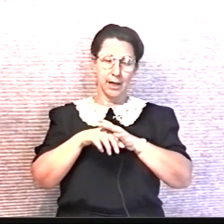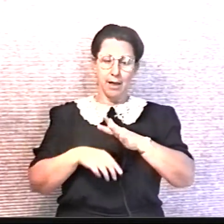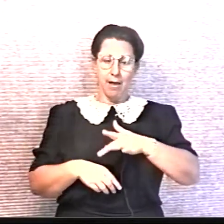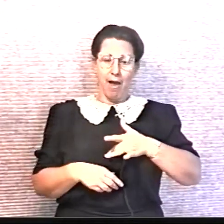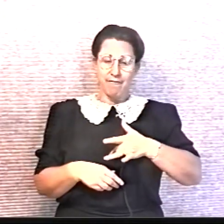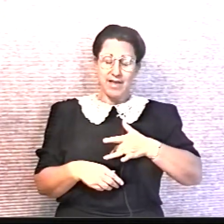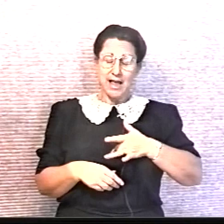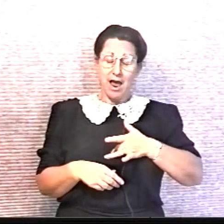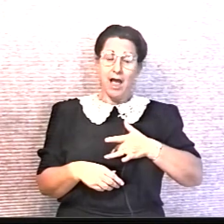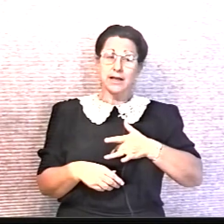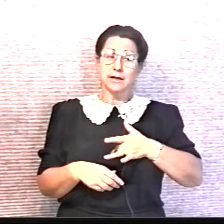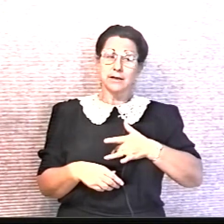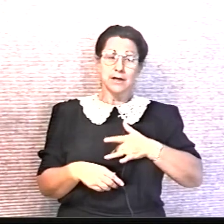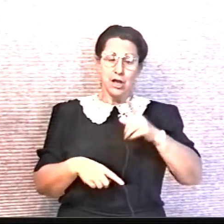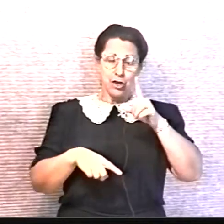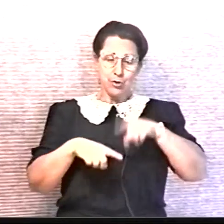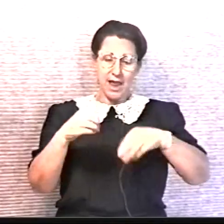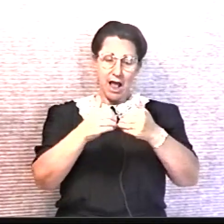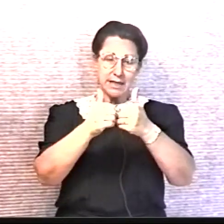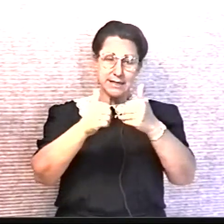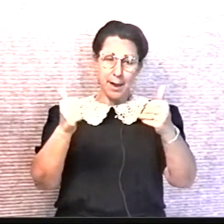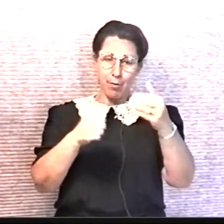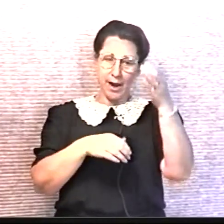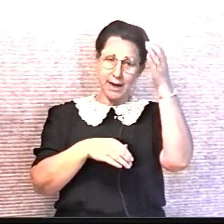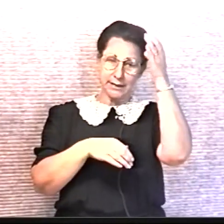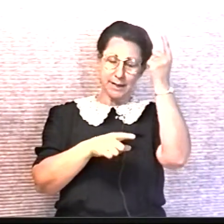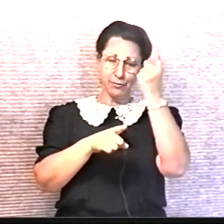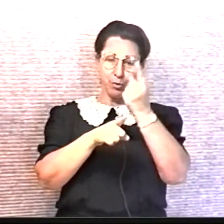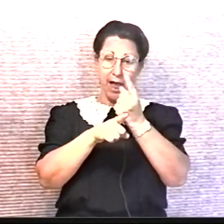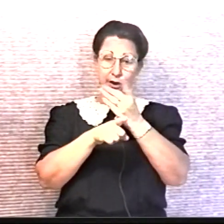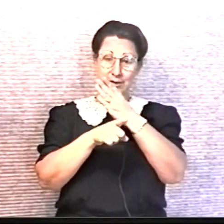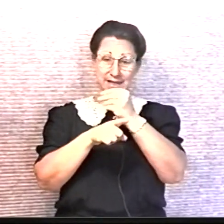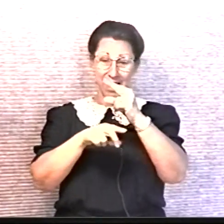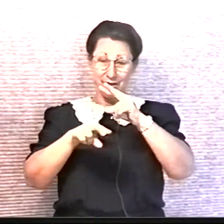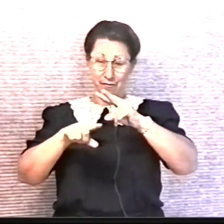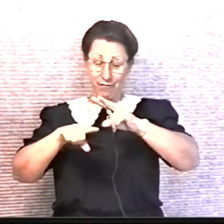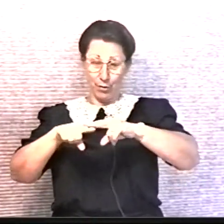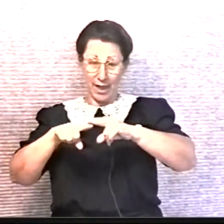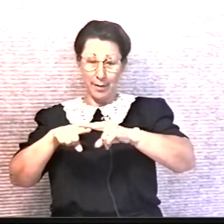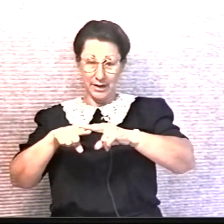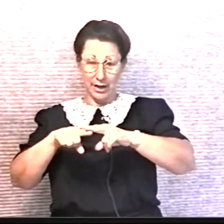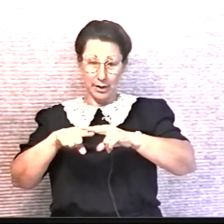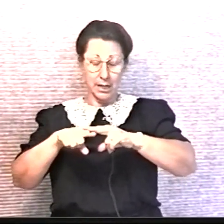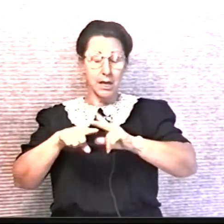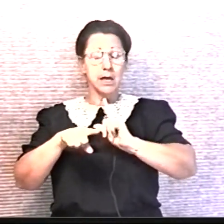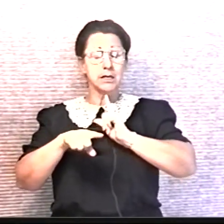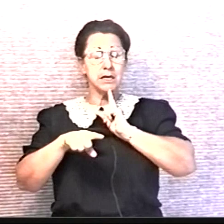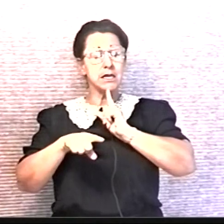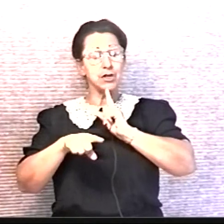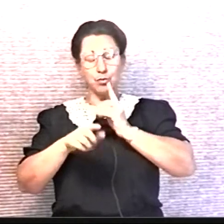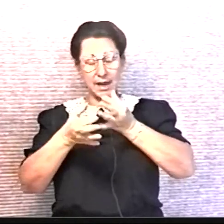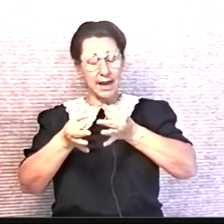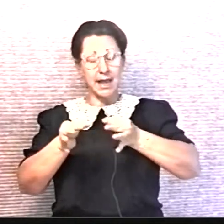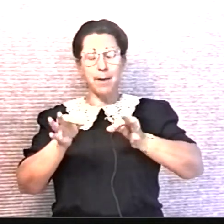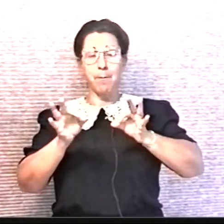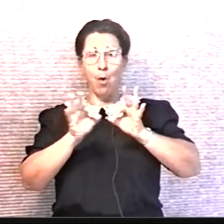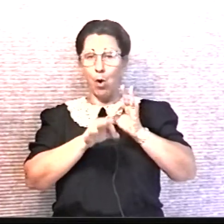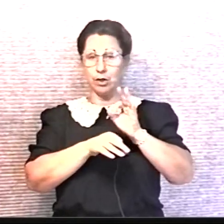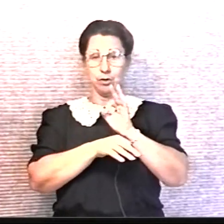I feel like you cannot separate conceptual accuracy and vocabulary. It is really important